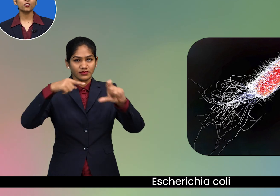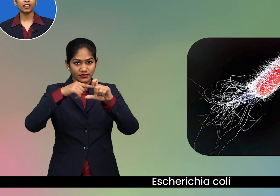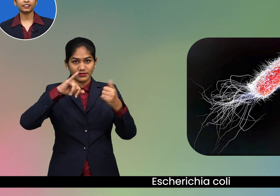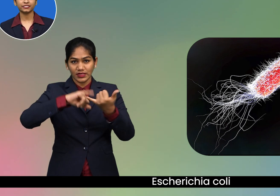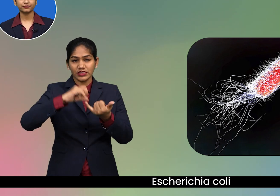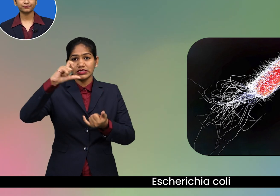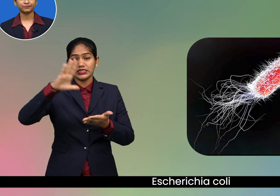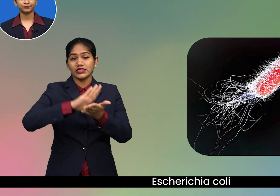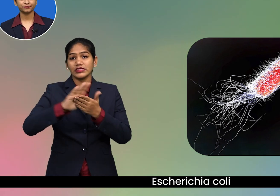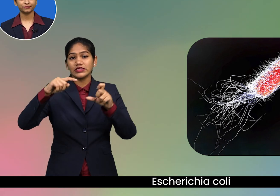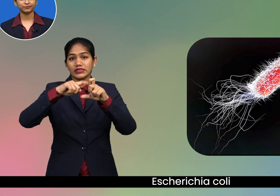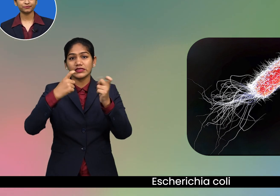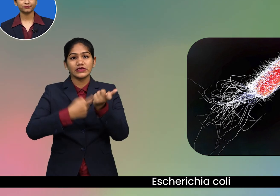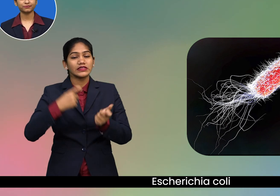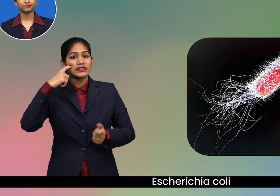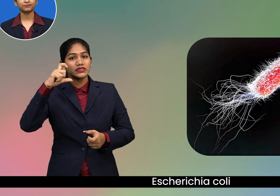Escherichia coli